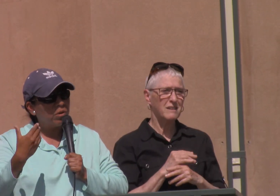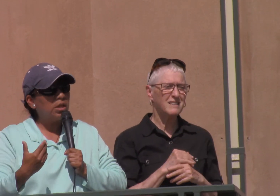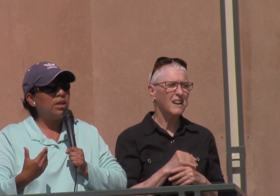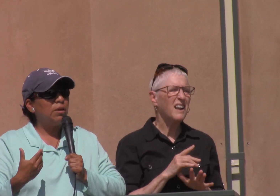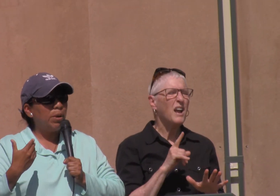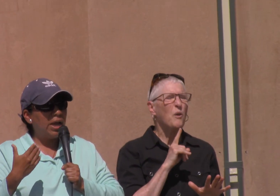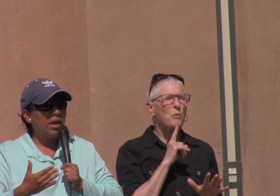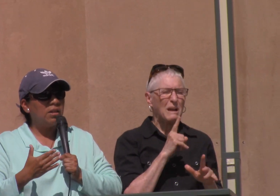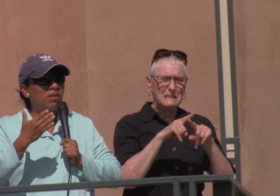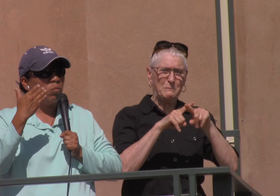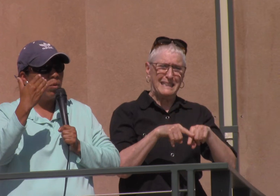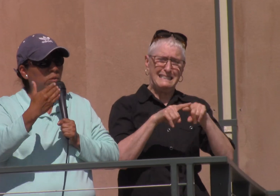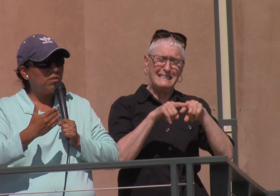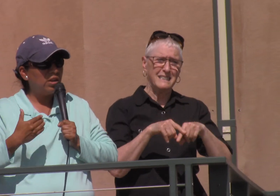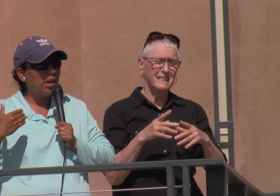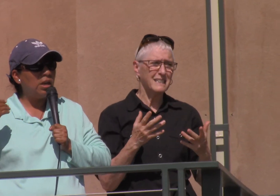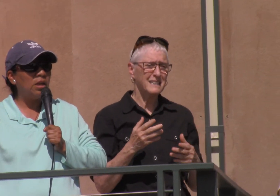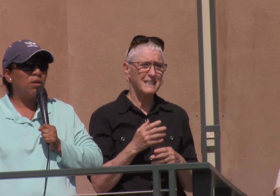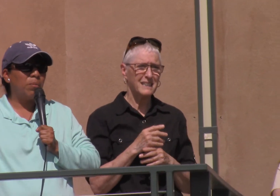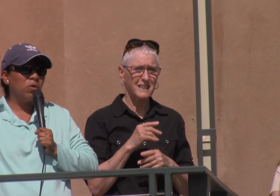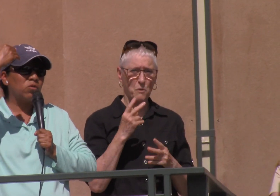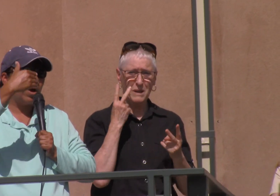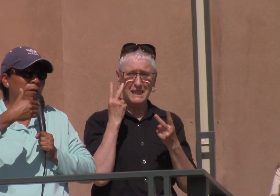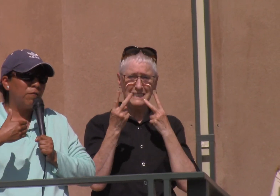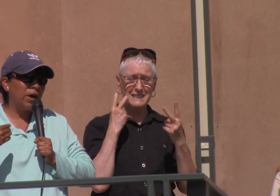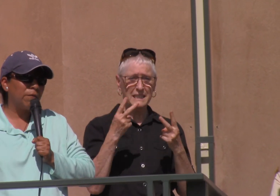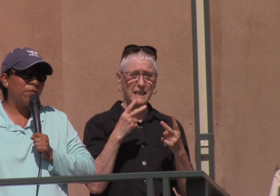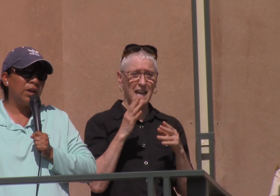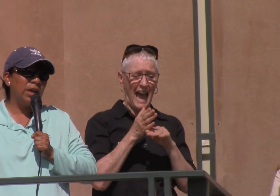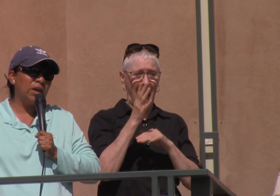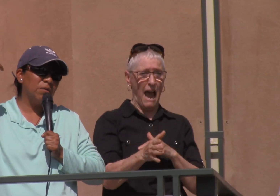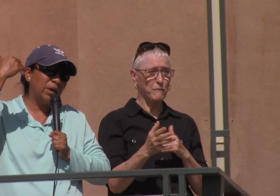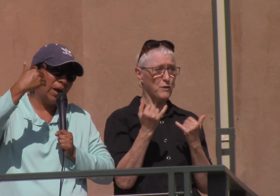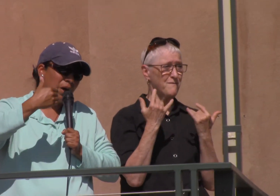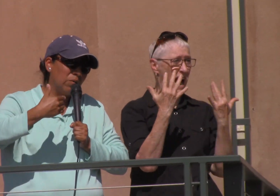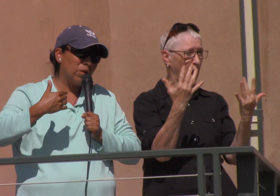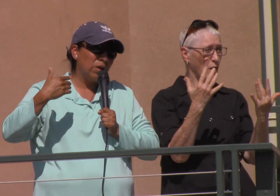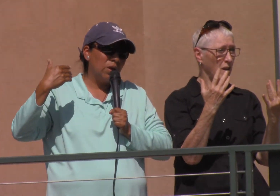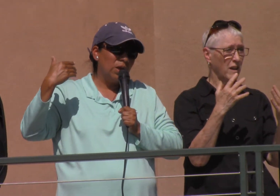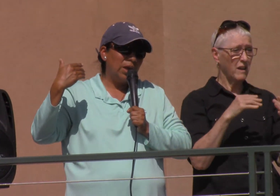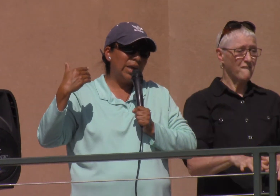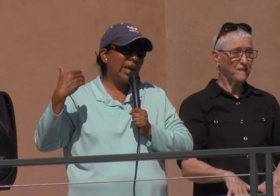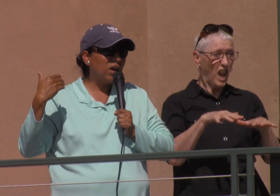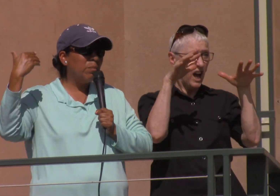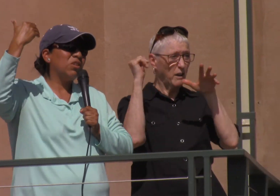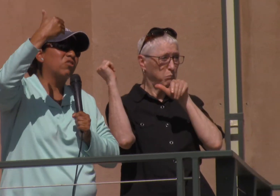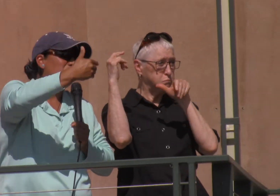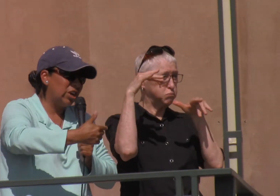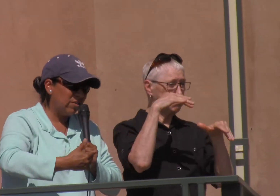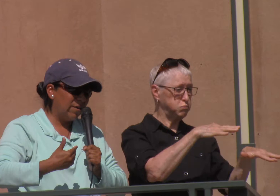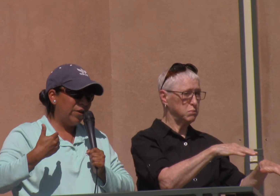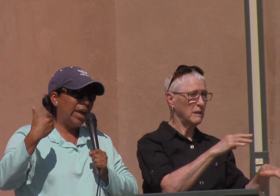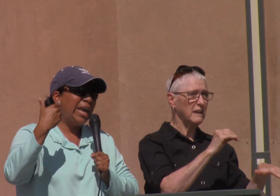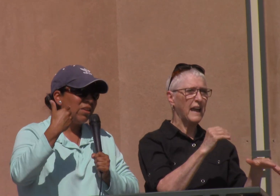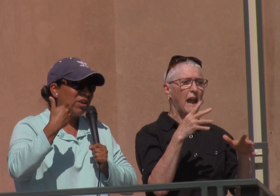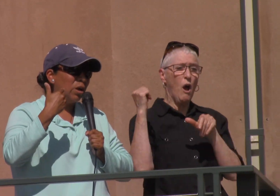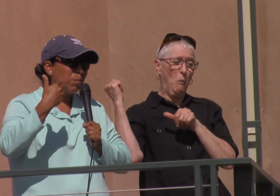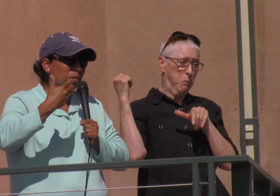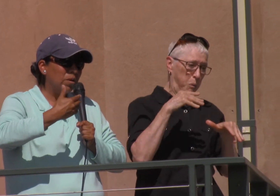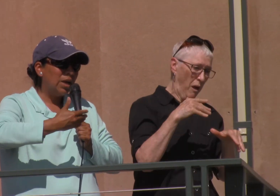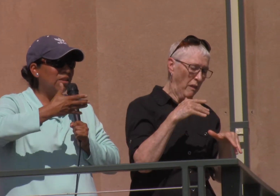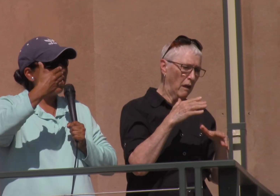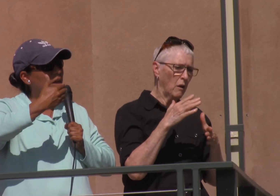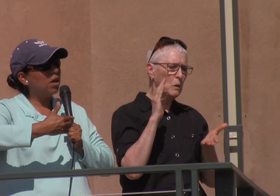just really depends. And when we see the post-wildfire flooding come down, it can come in surges. If it hangs